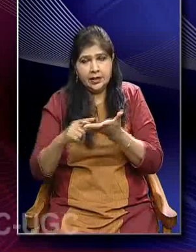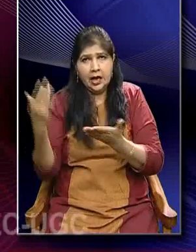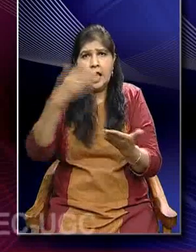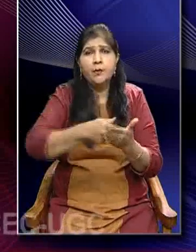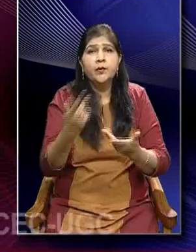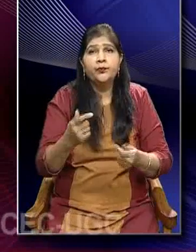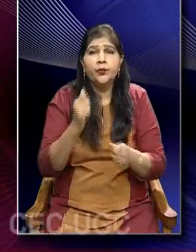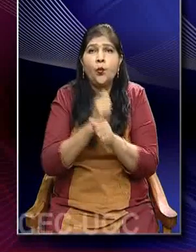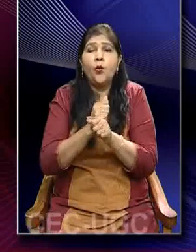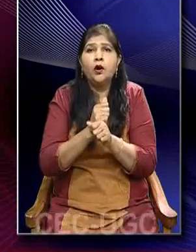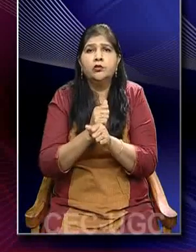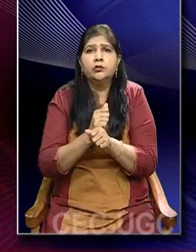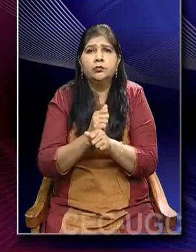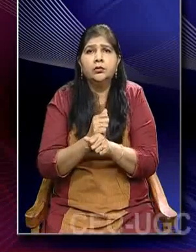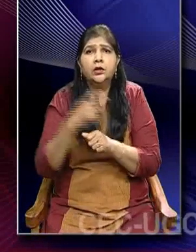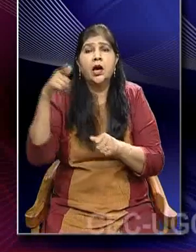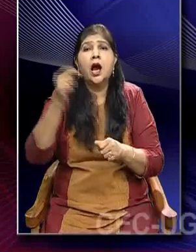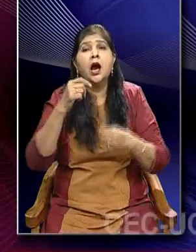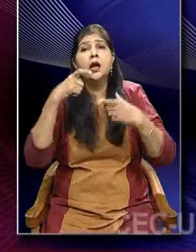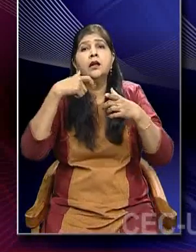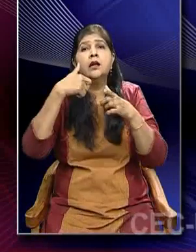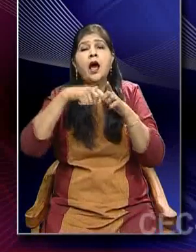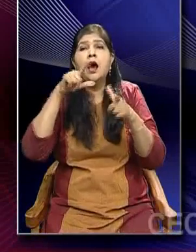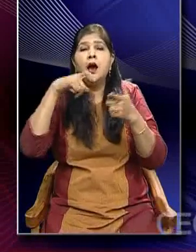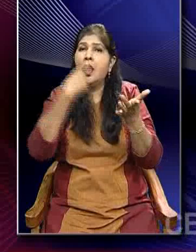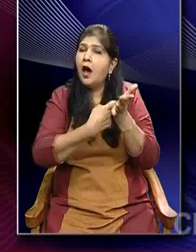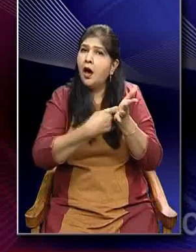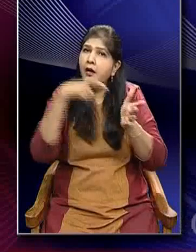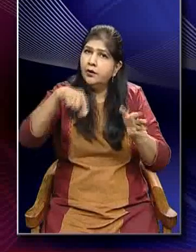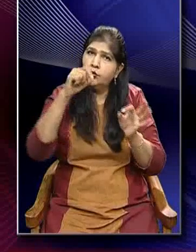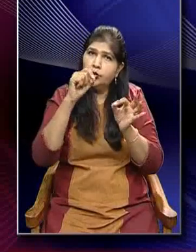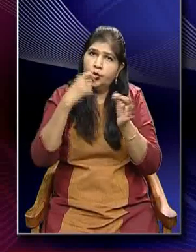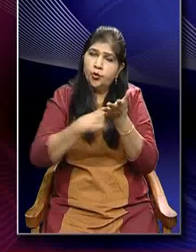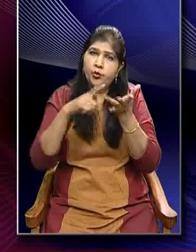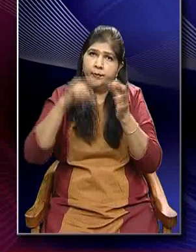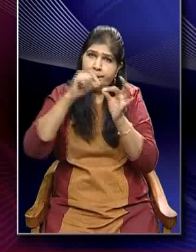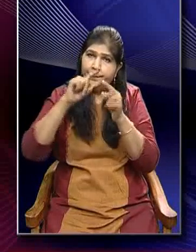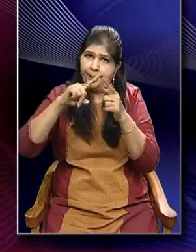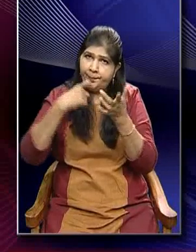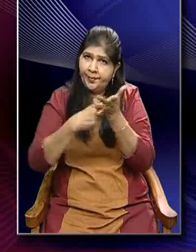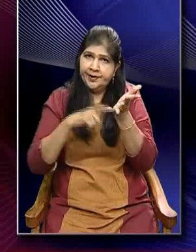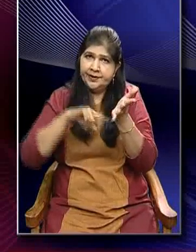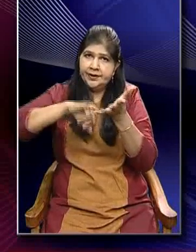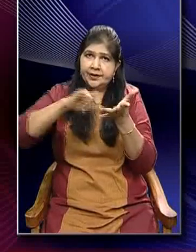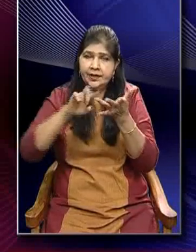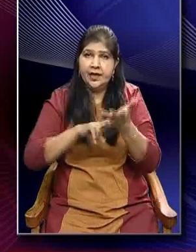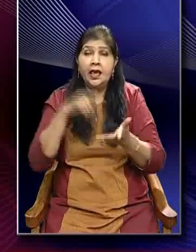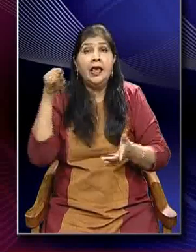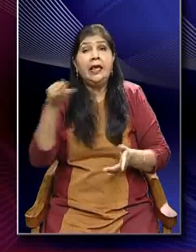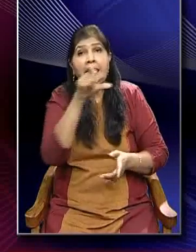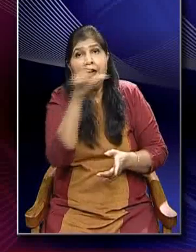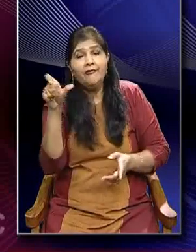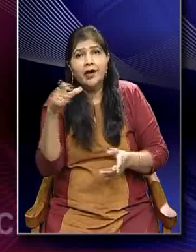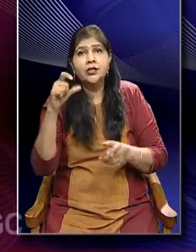work of R. Robertson. R. Robertson defines